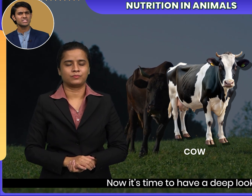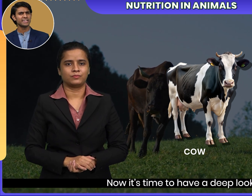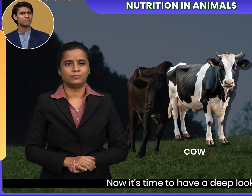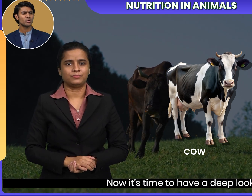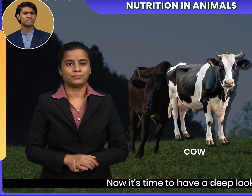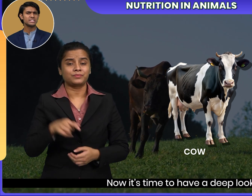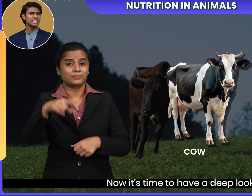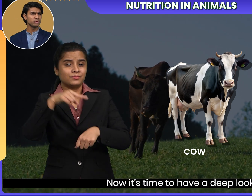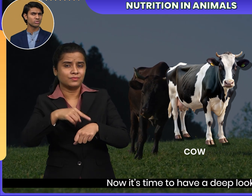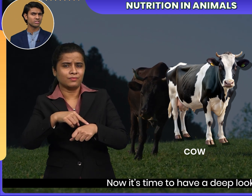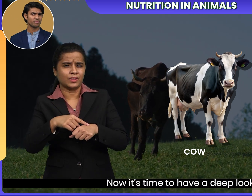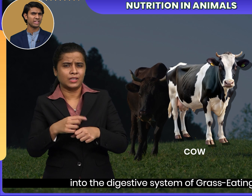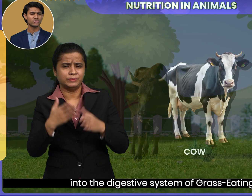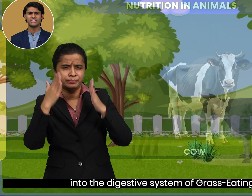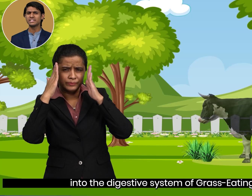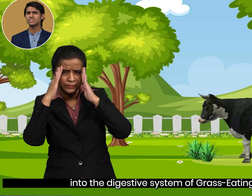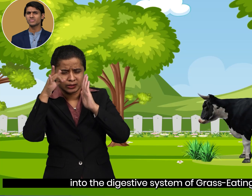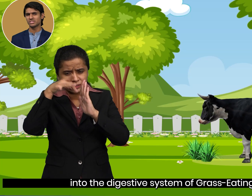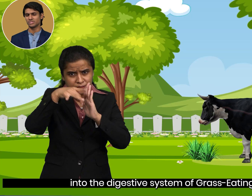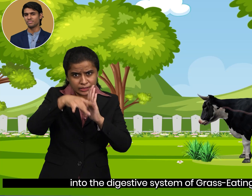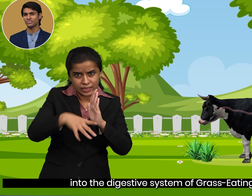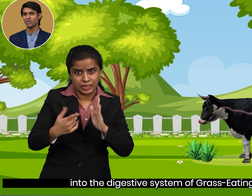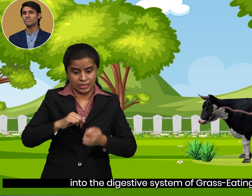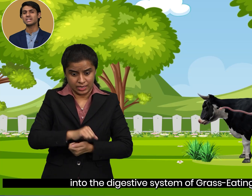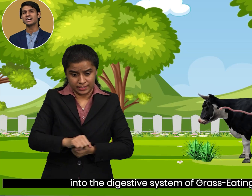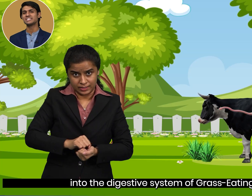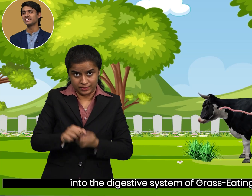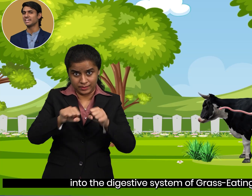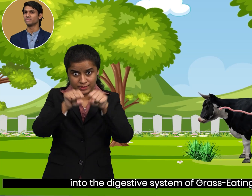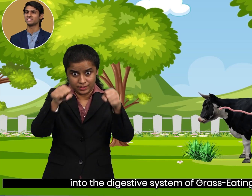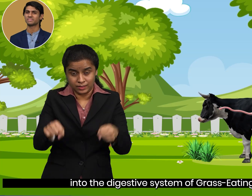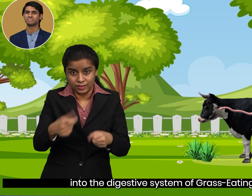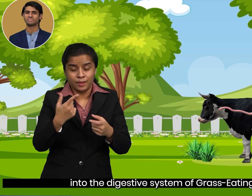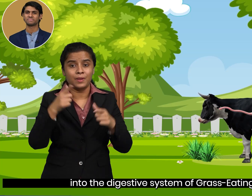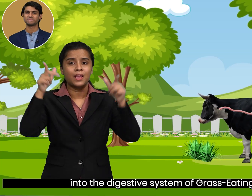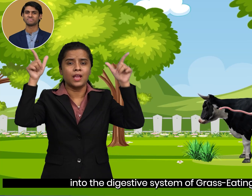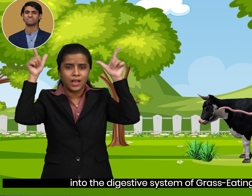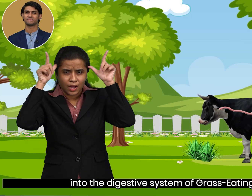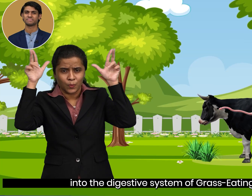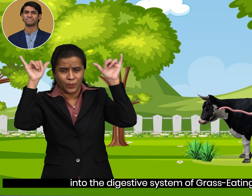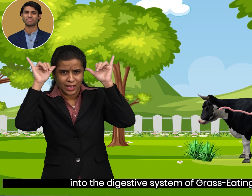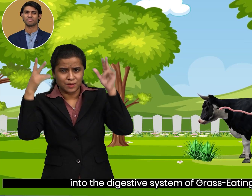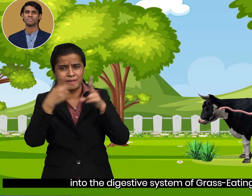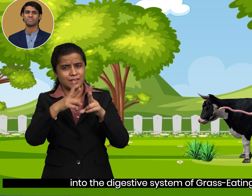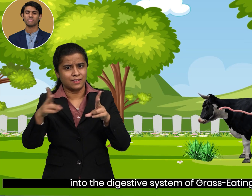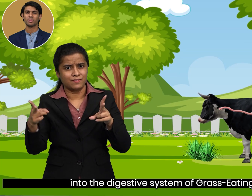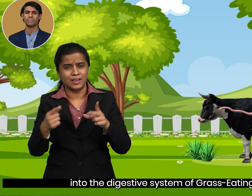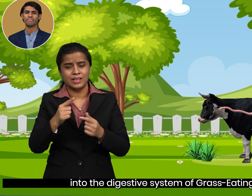Now it's time to have a deep look into the digestive system of grass-eating animals.